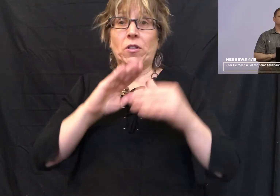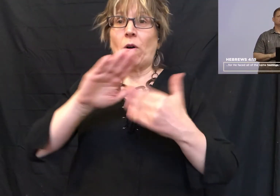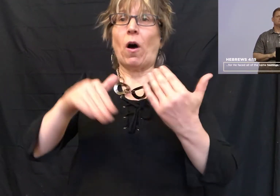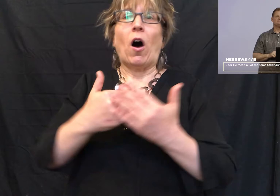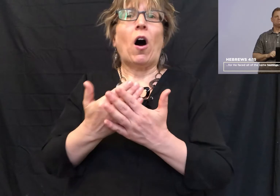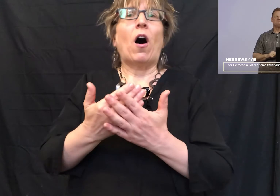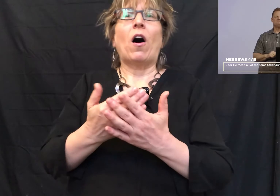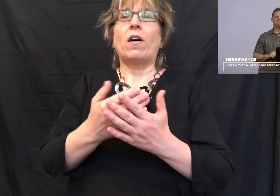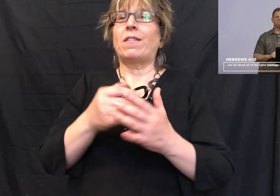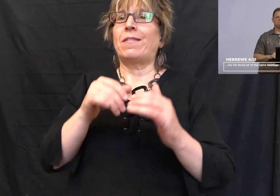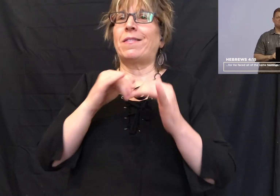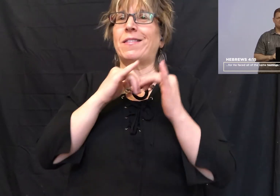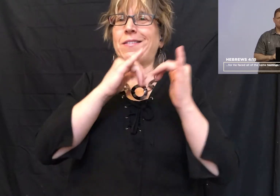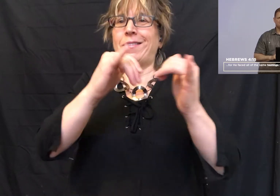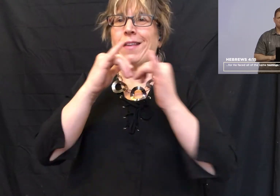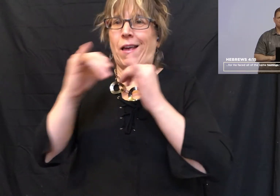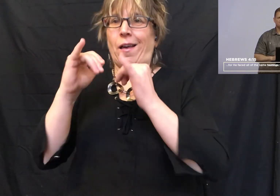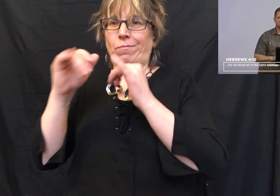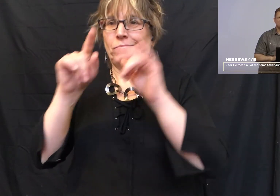do.